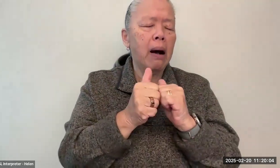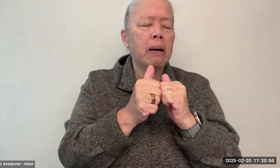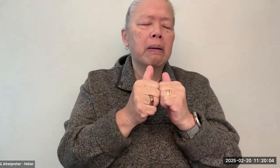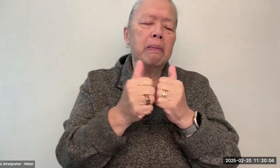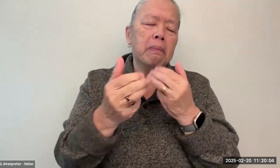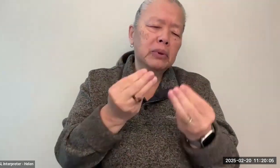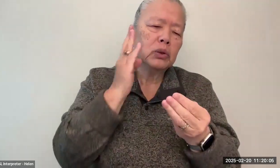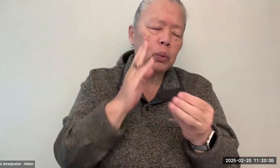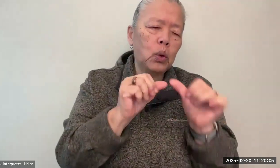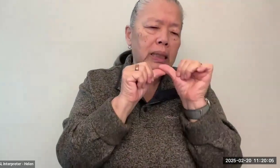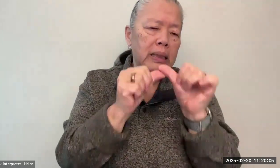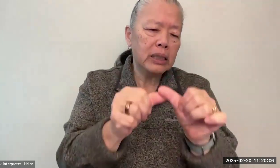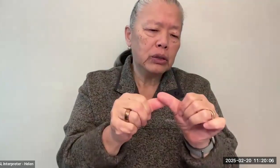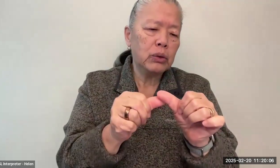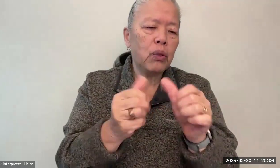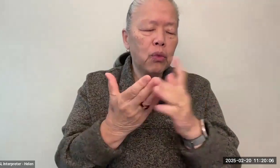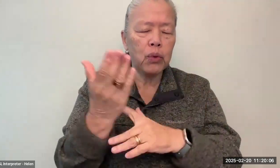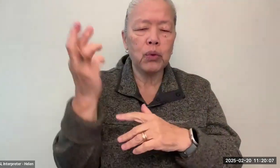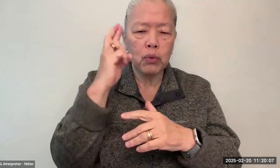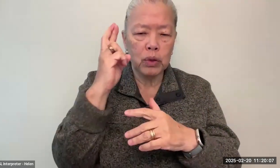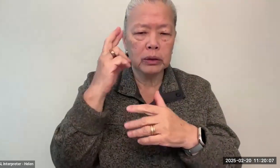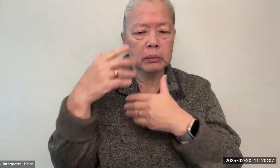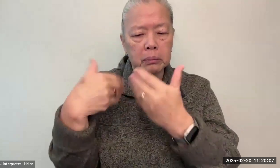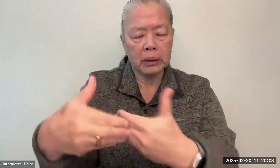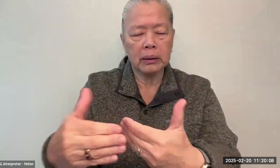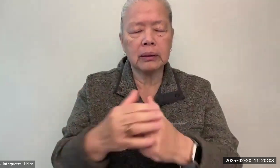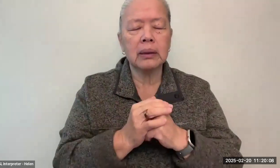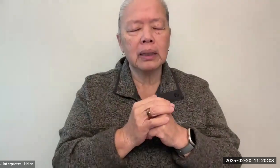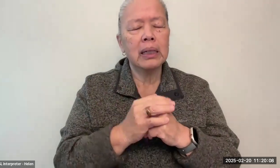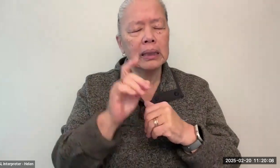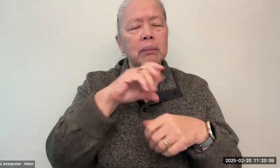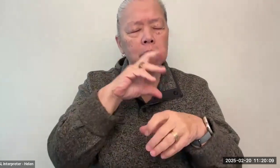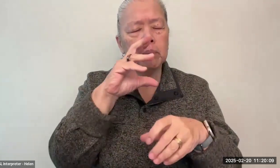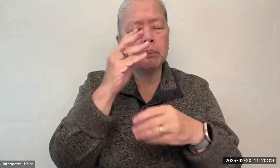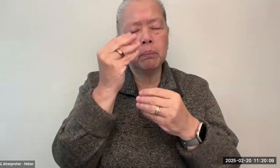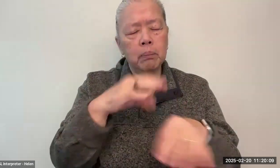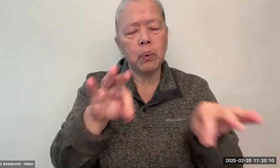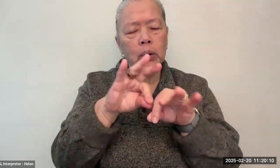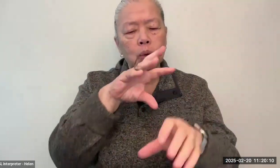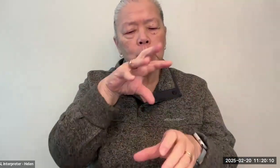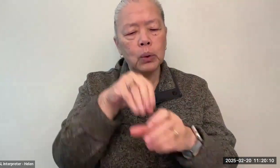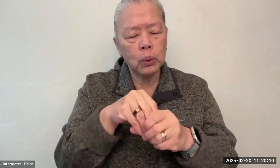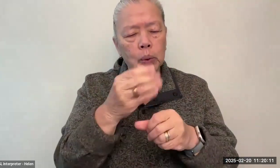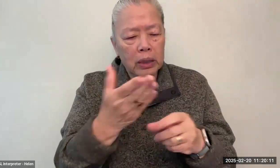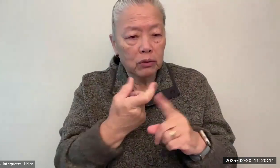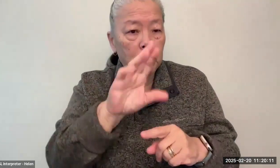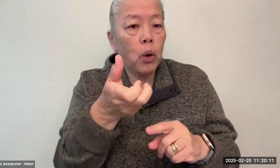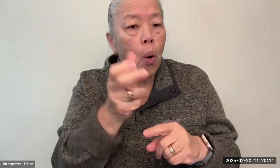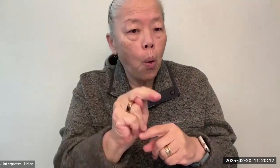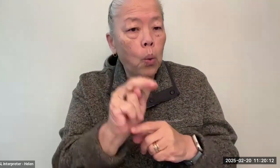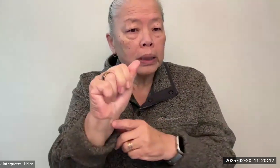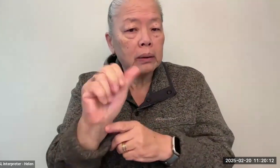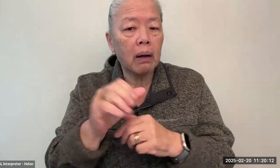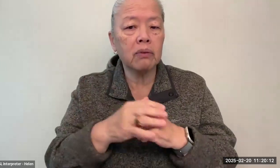regionalization. It's a way to celebrate the work your conference is already doing. The next section addresses in detail what